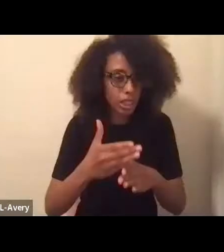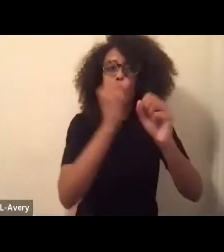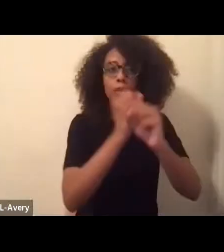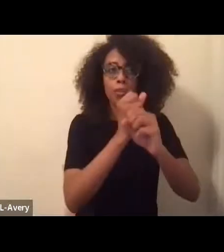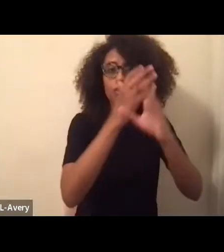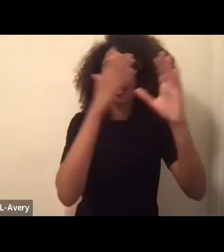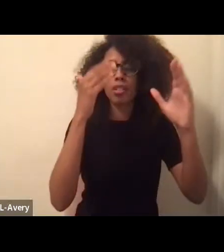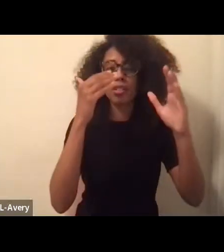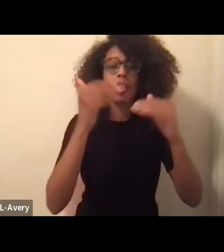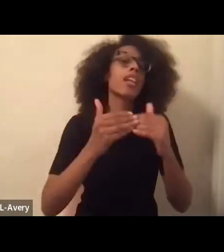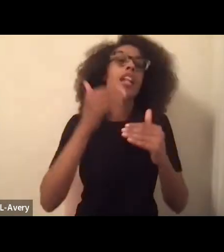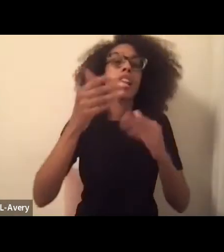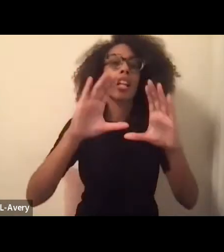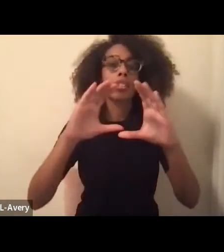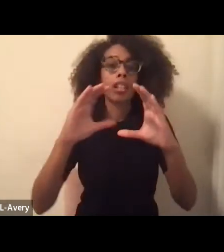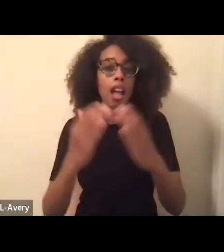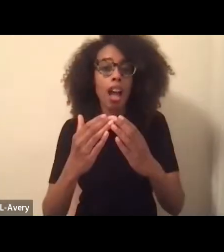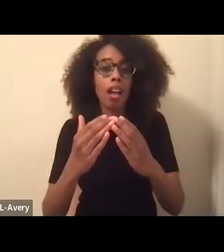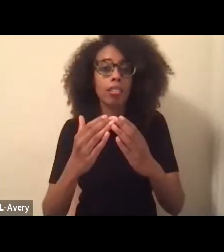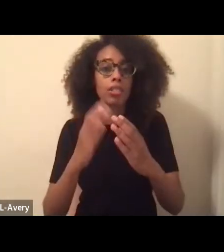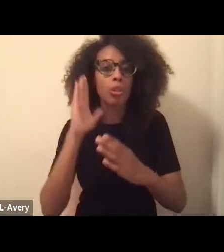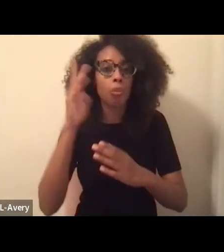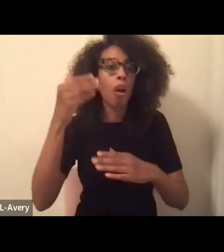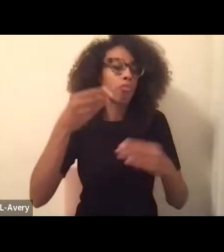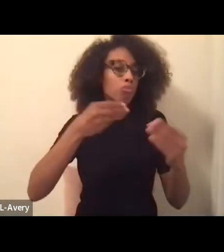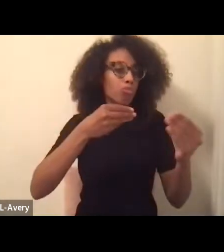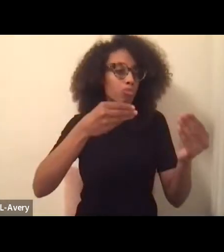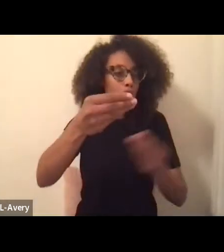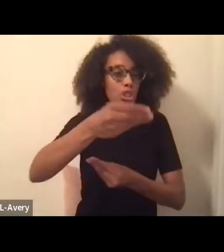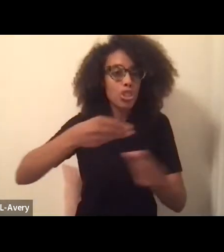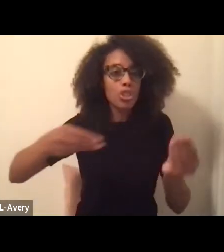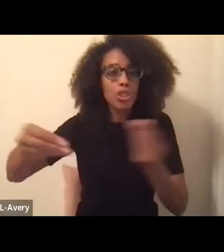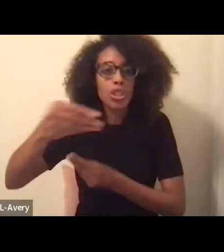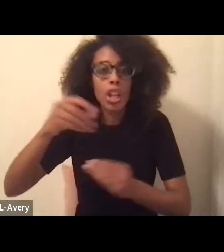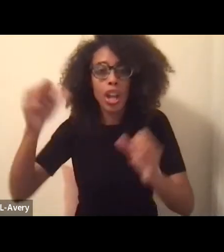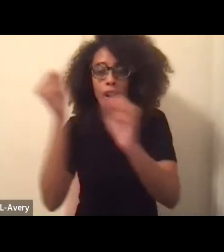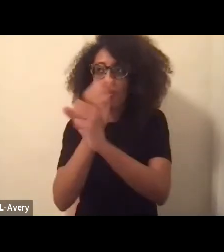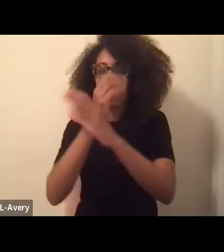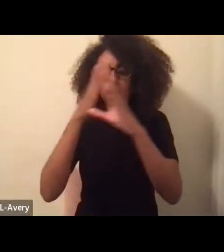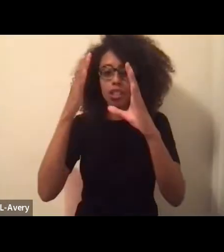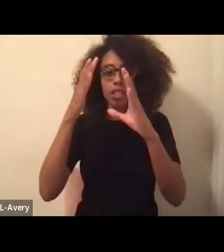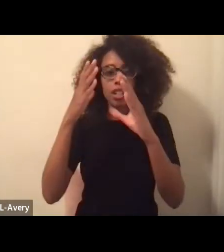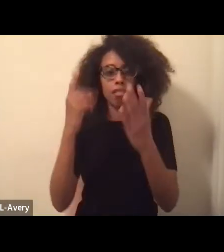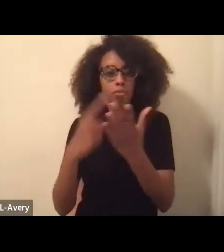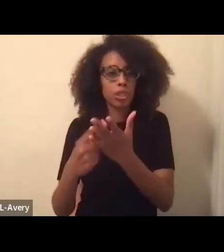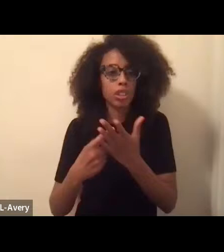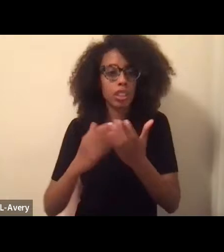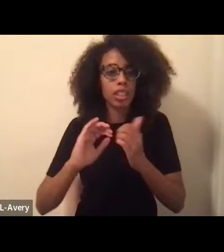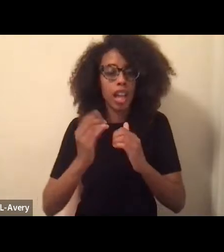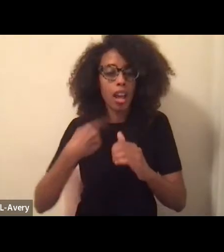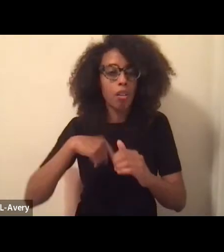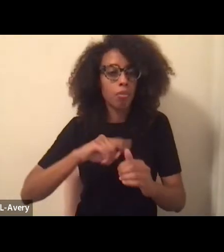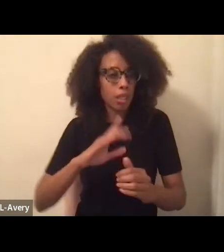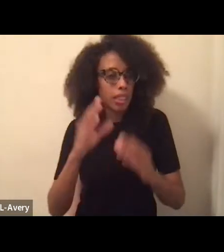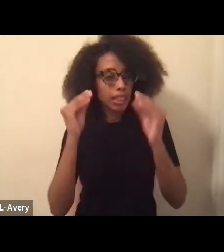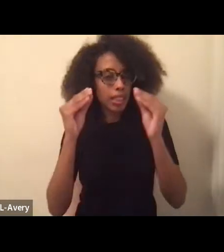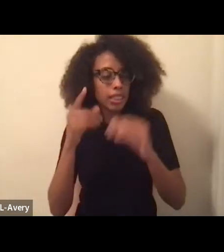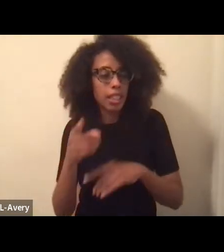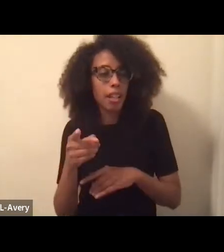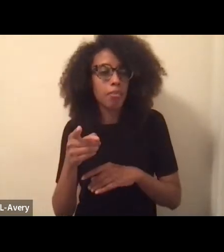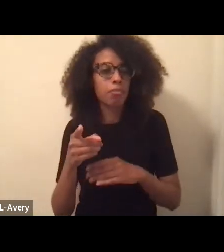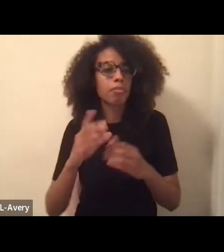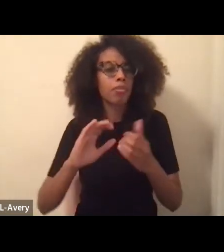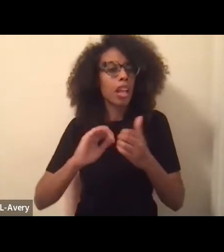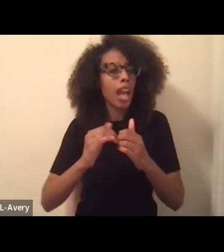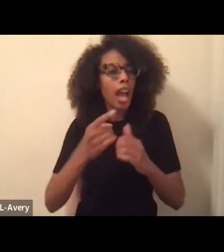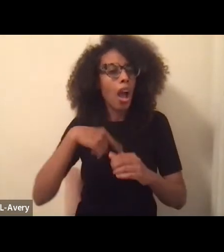back these visions. And then we're going to talk about how we teach them, how we teach our people,